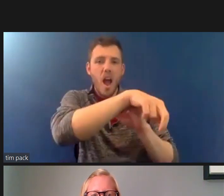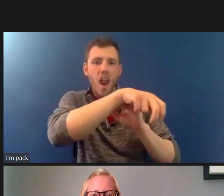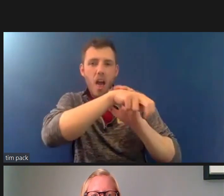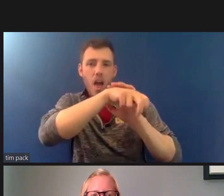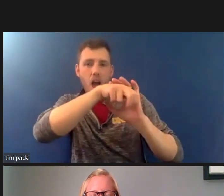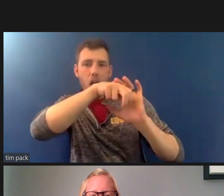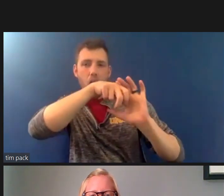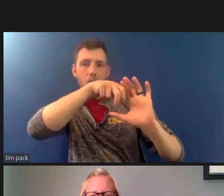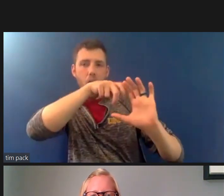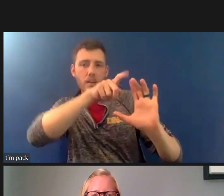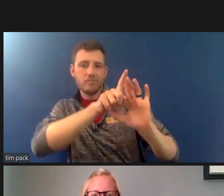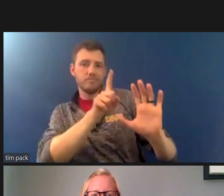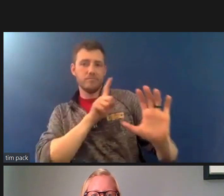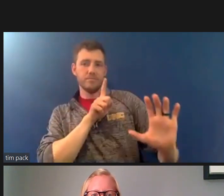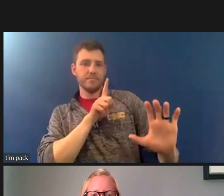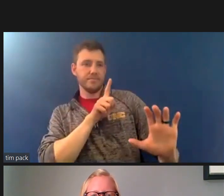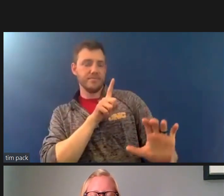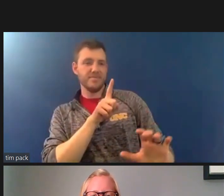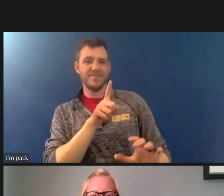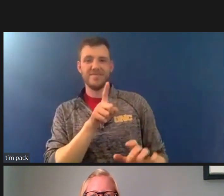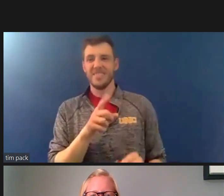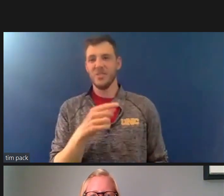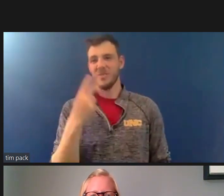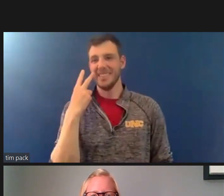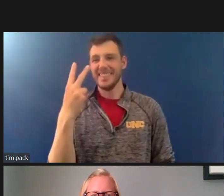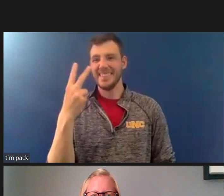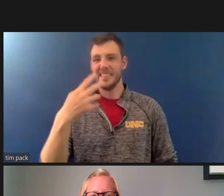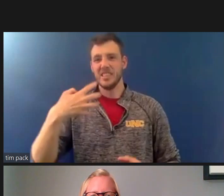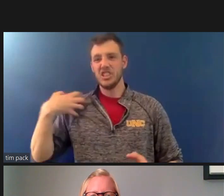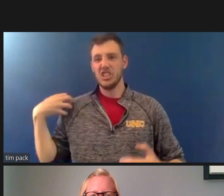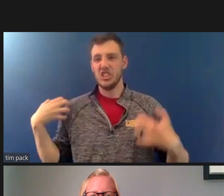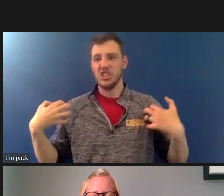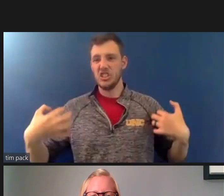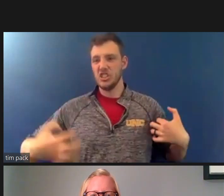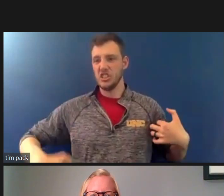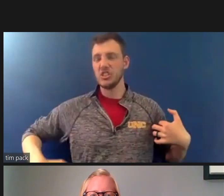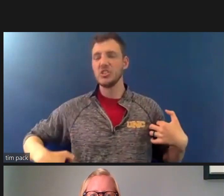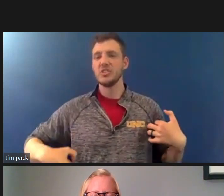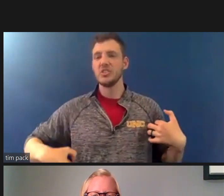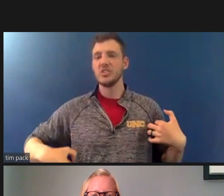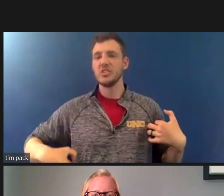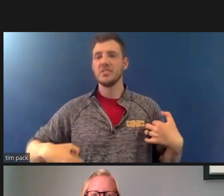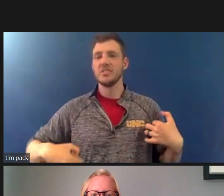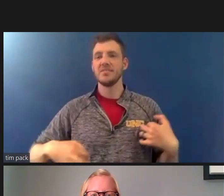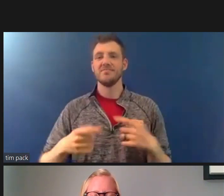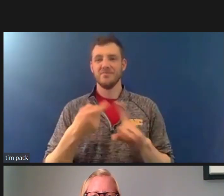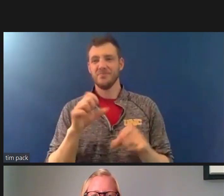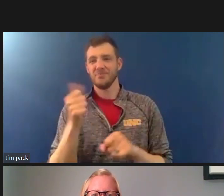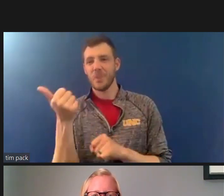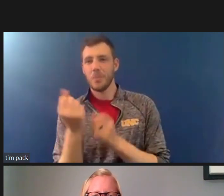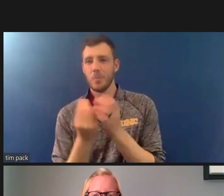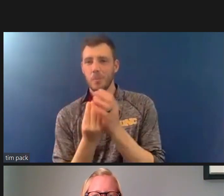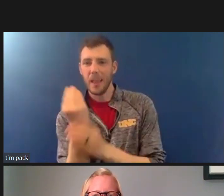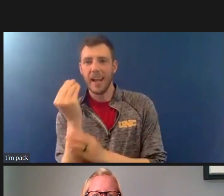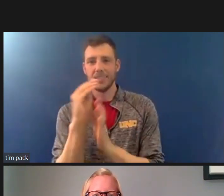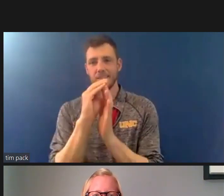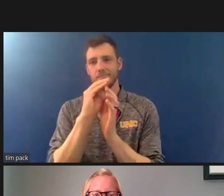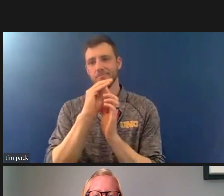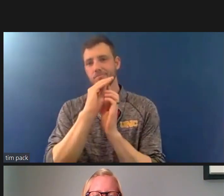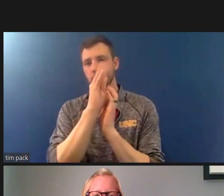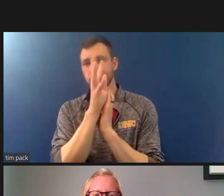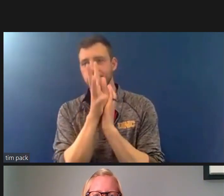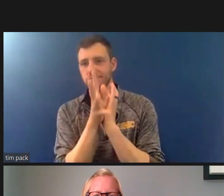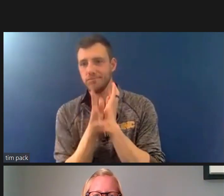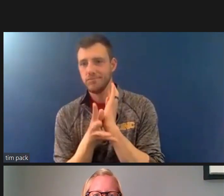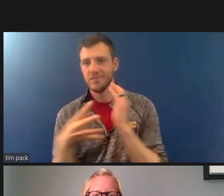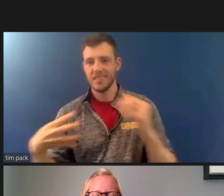and scratched by thorns. He bent down, removed the thorns carefully, and turned around. He was shorter than the fair